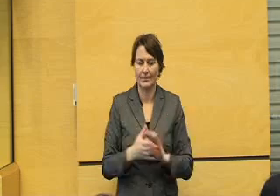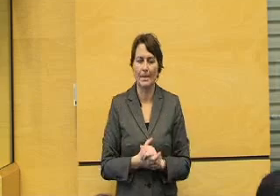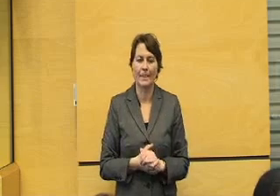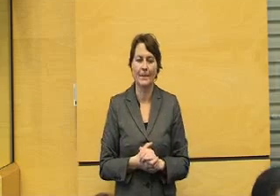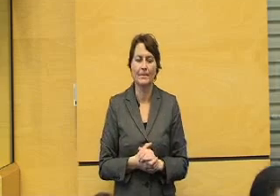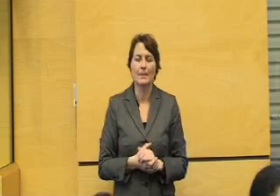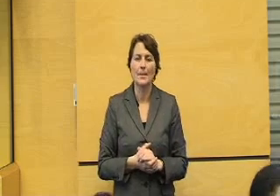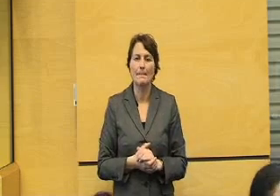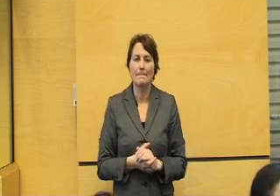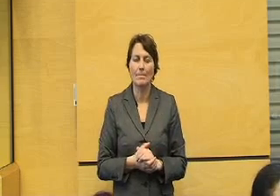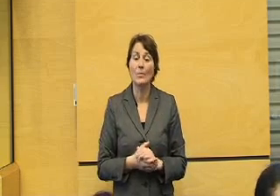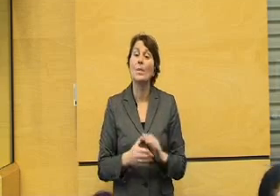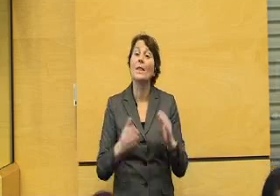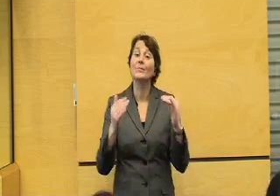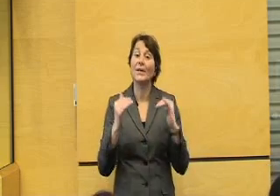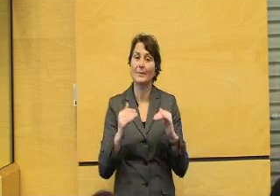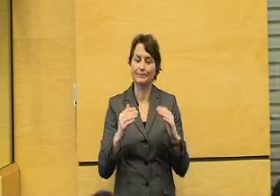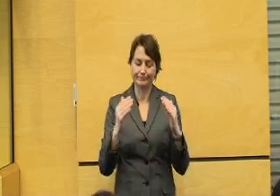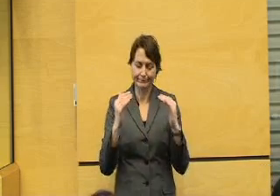to children,